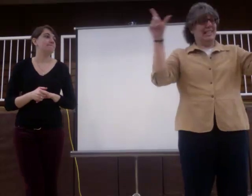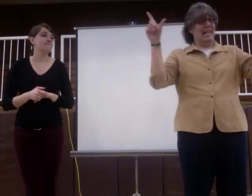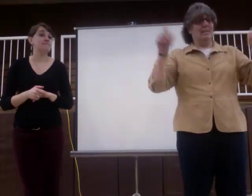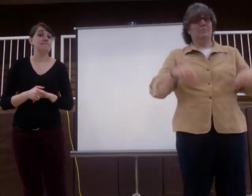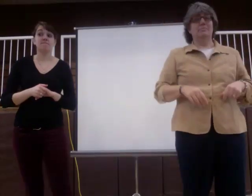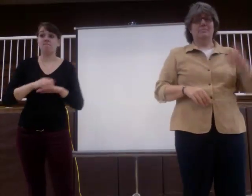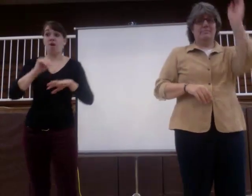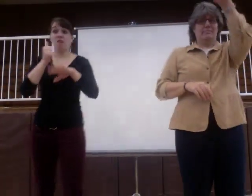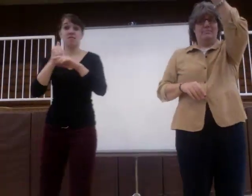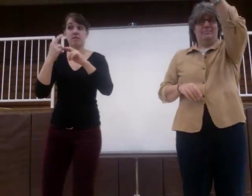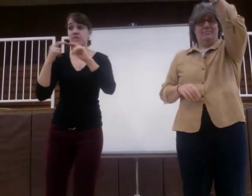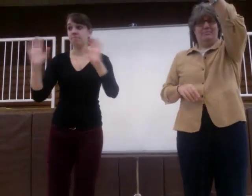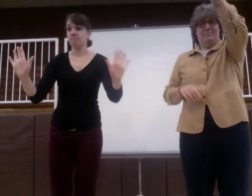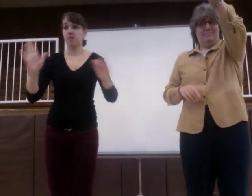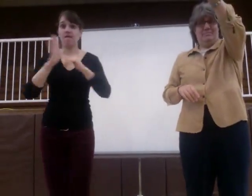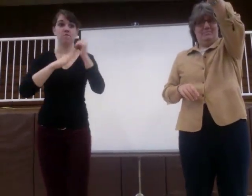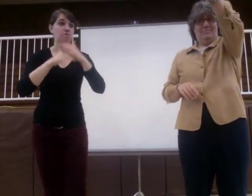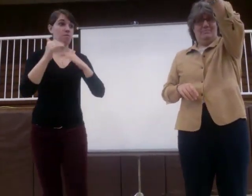All set?